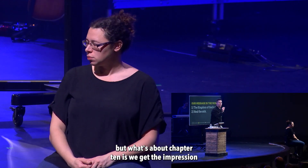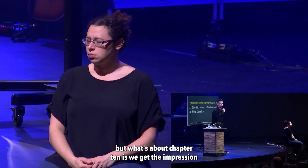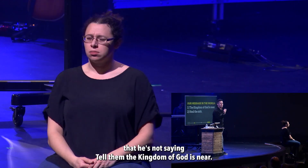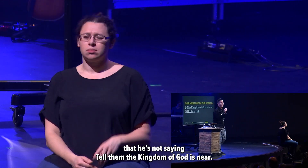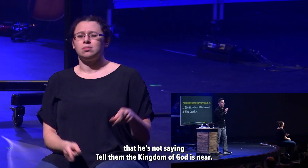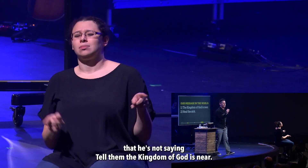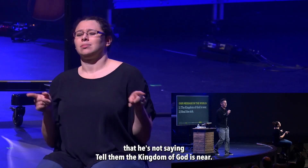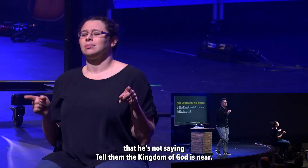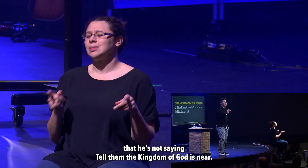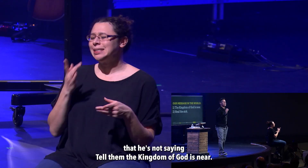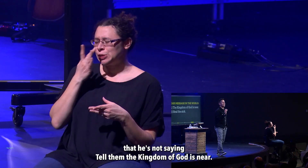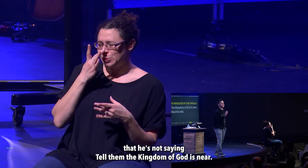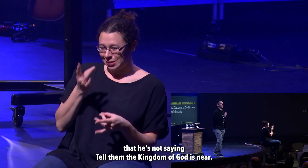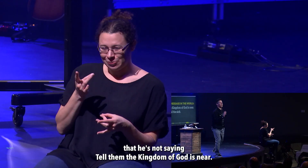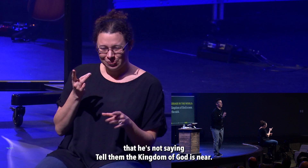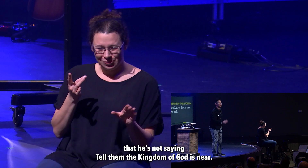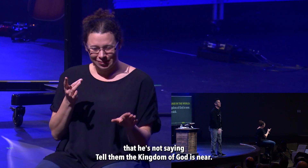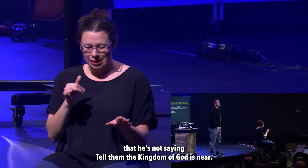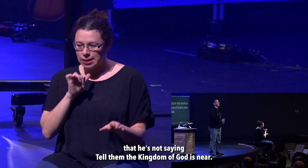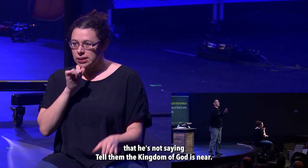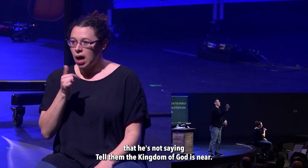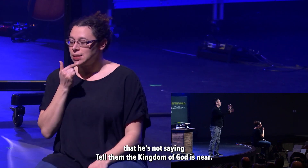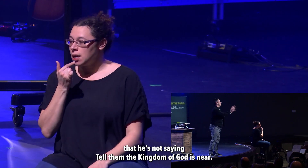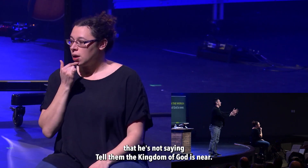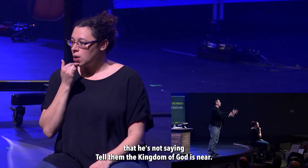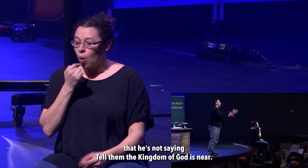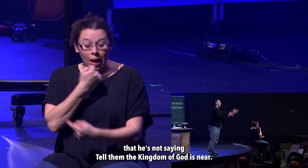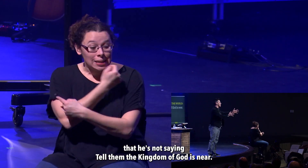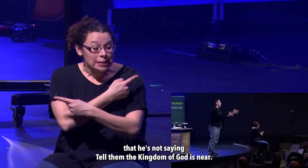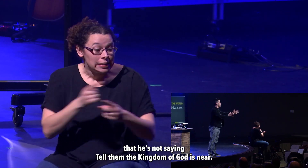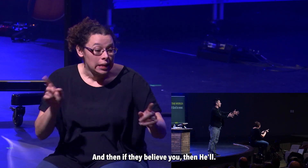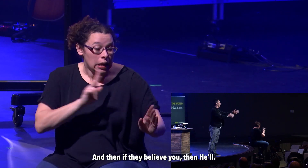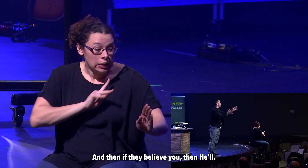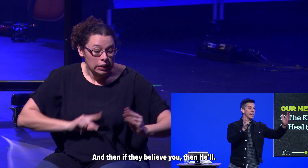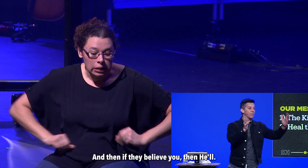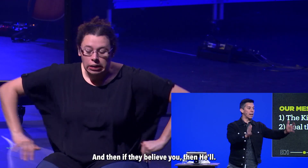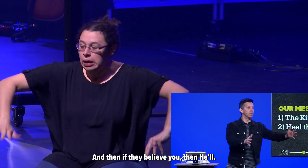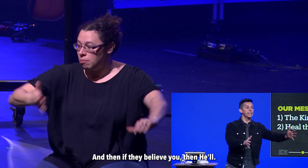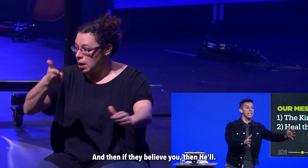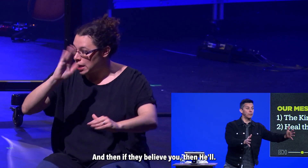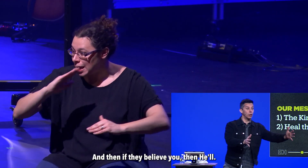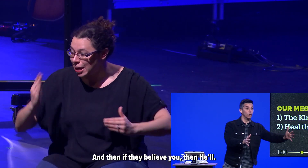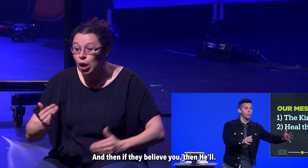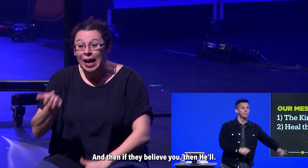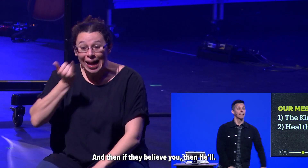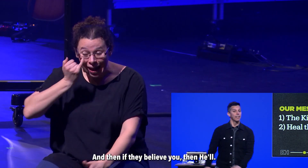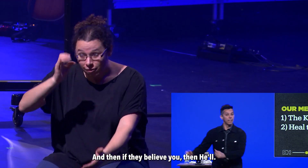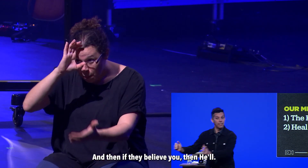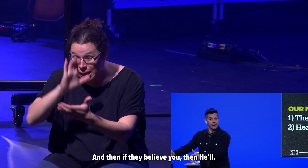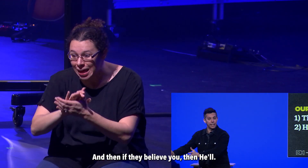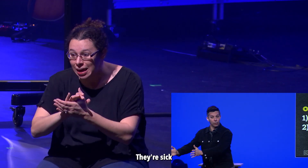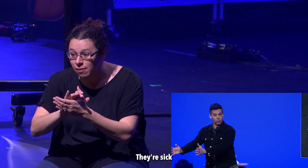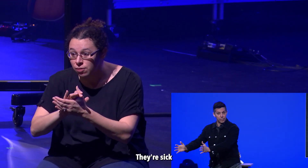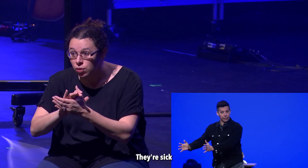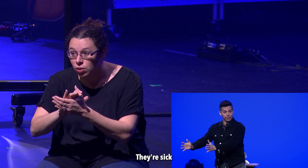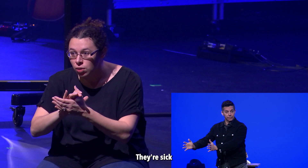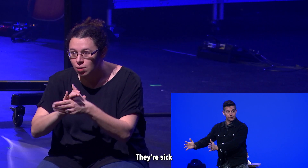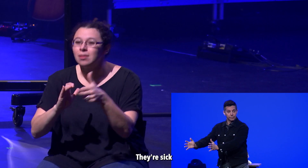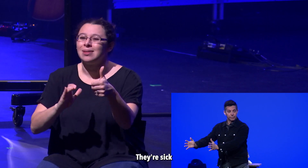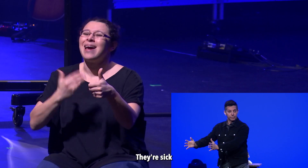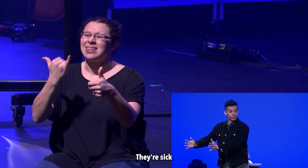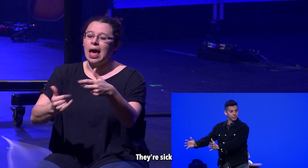the impression that he's not saying, tell them the kingdom of God is near, and then if they believe you, then heal their